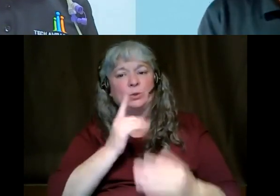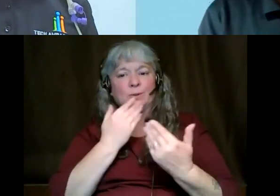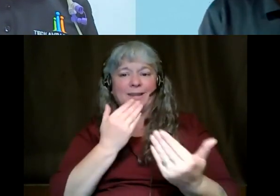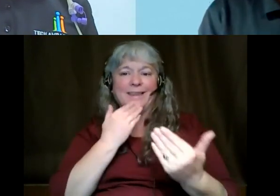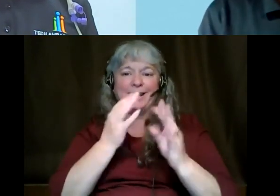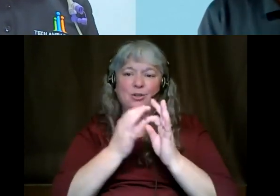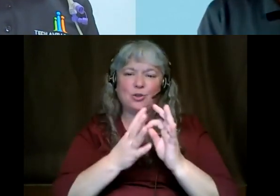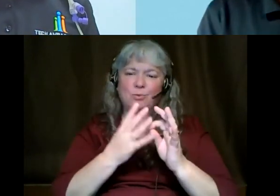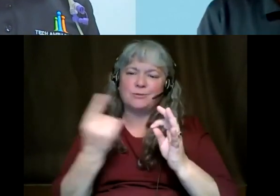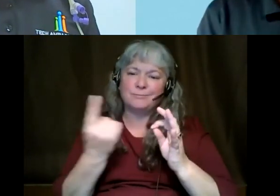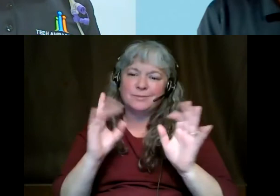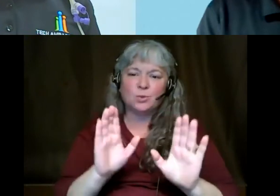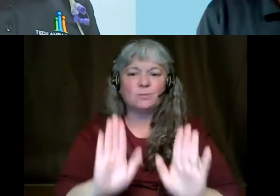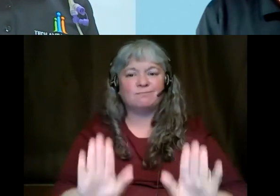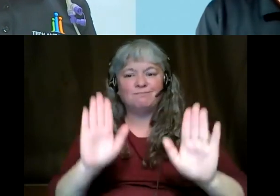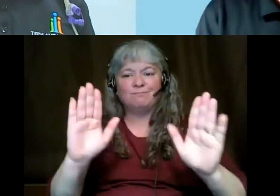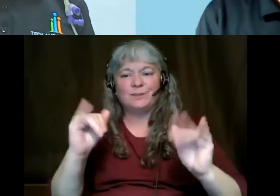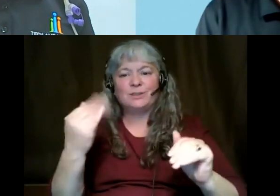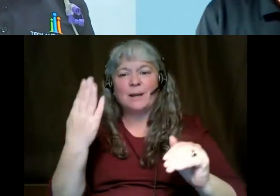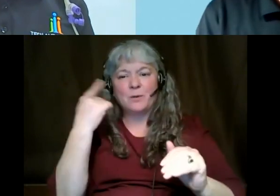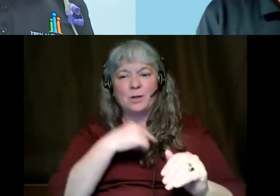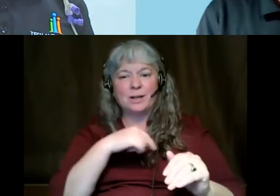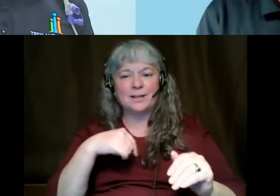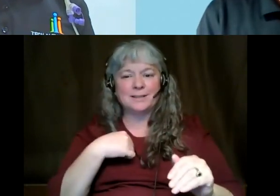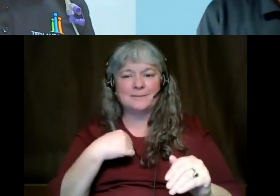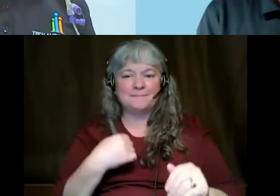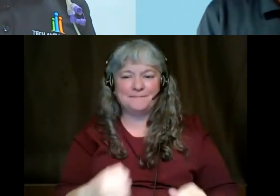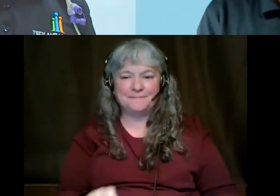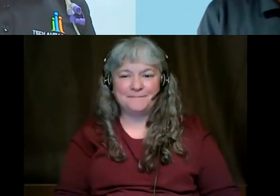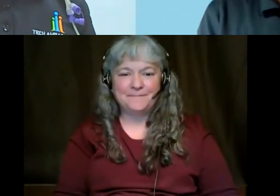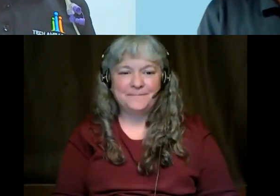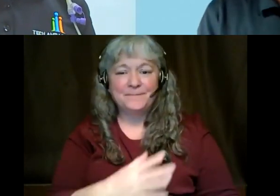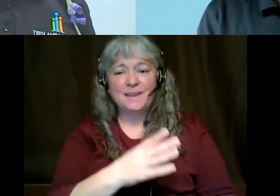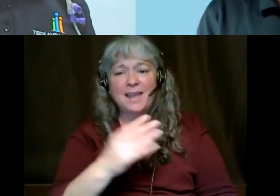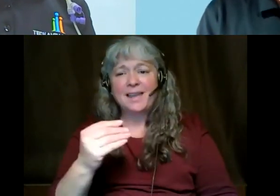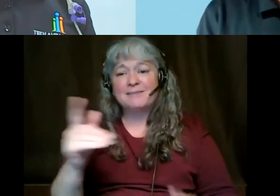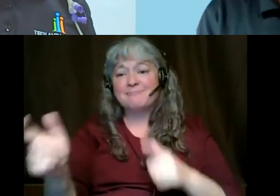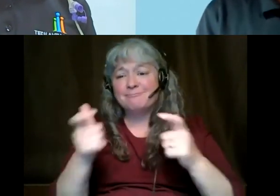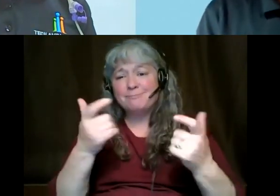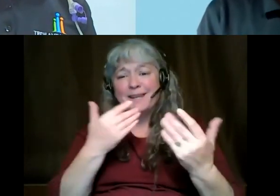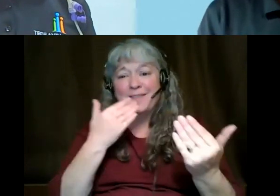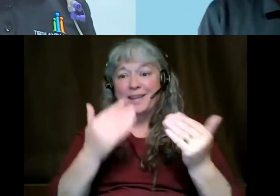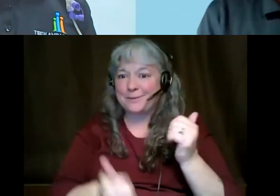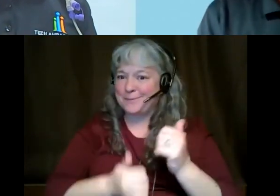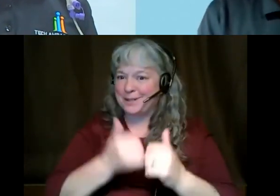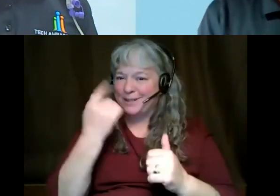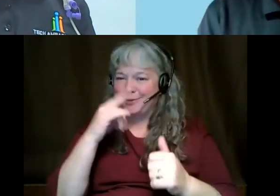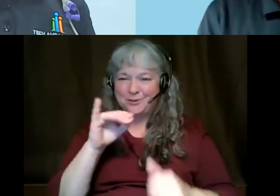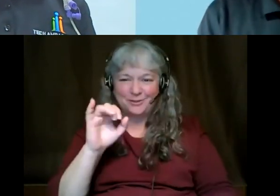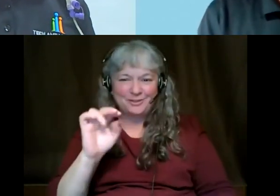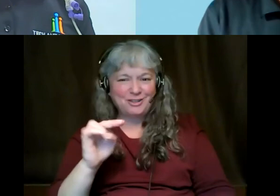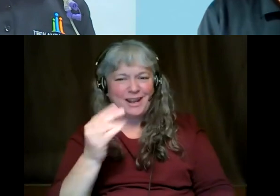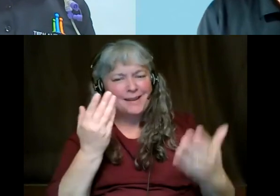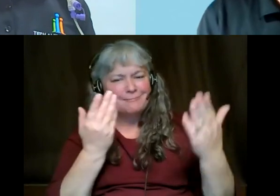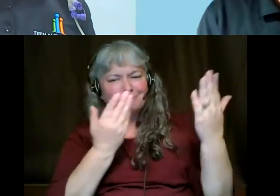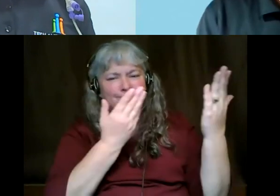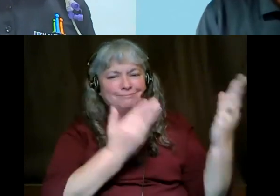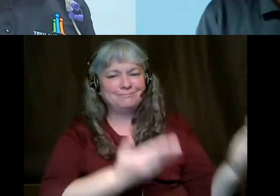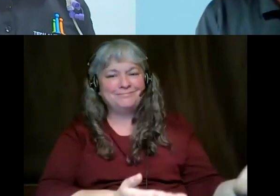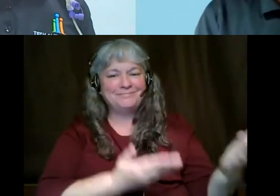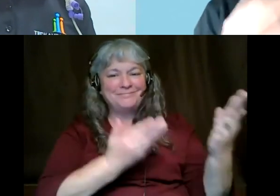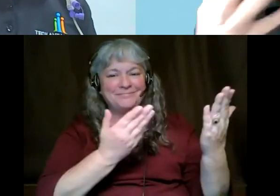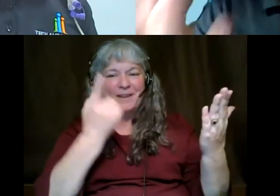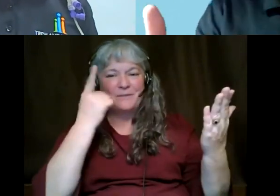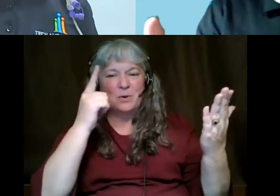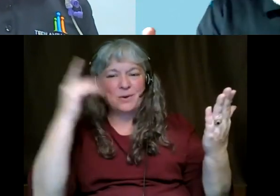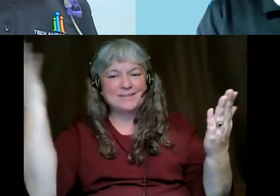always do such a great job for us. And biggest thanks of all to Jen for hosting,